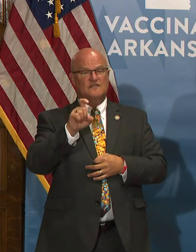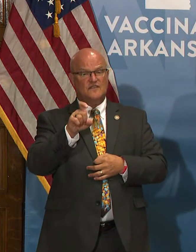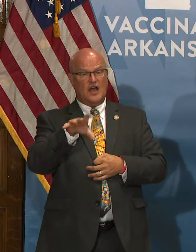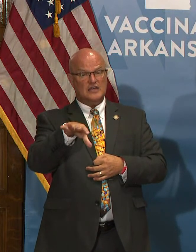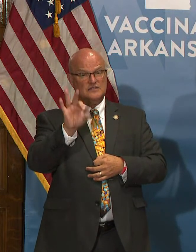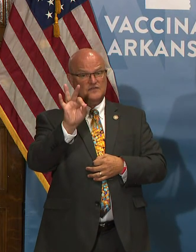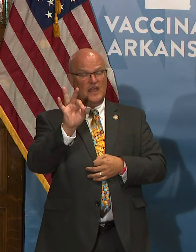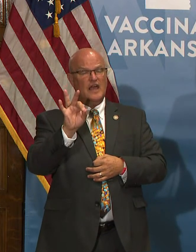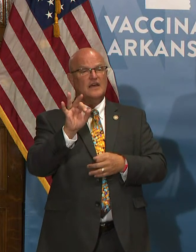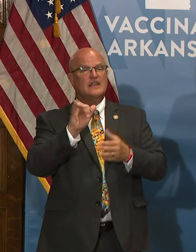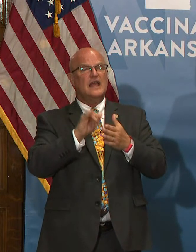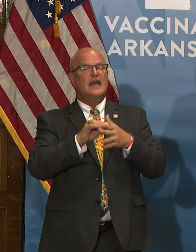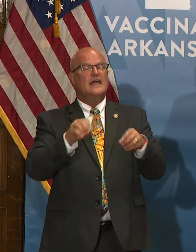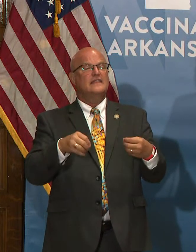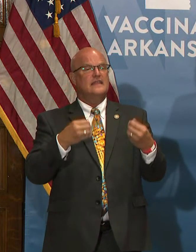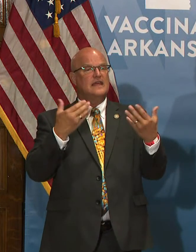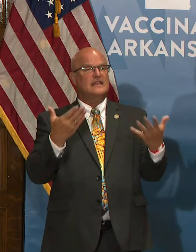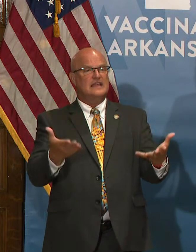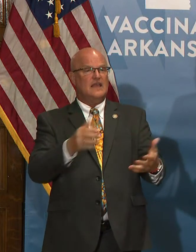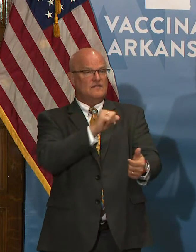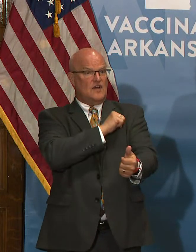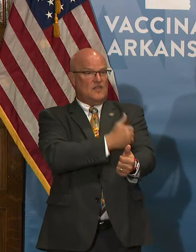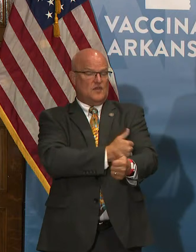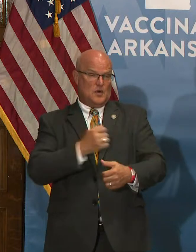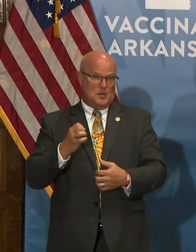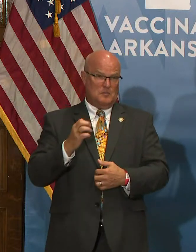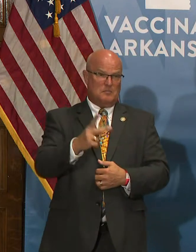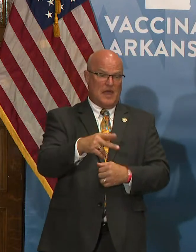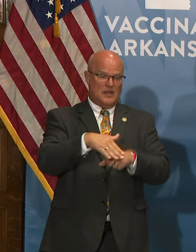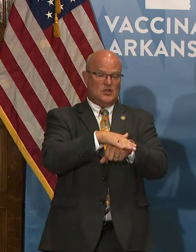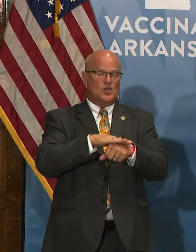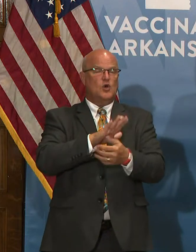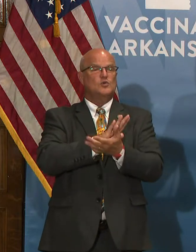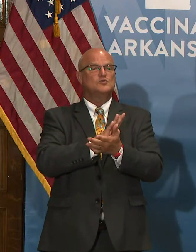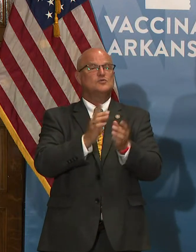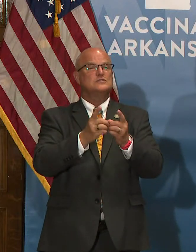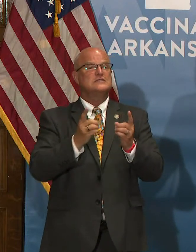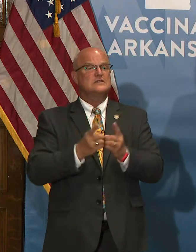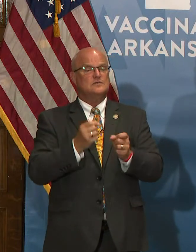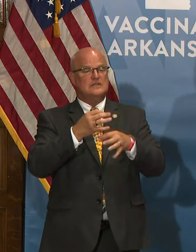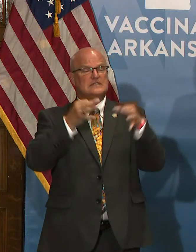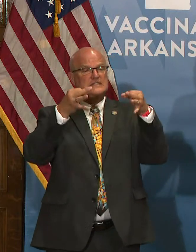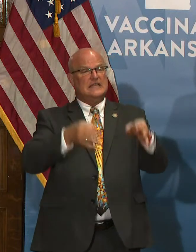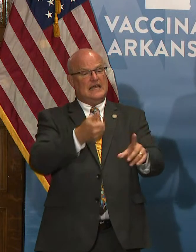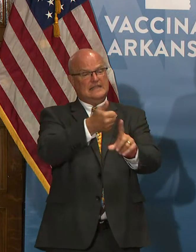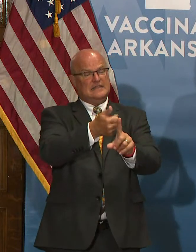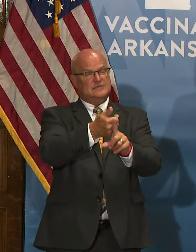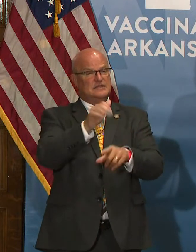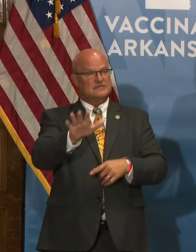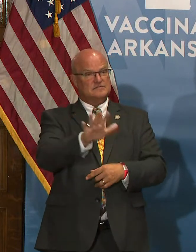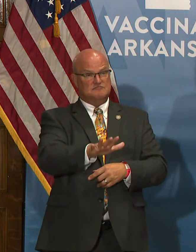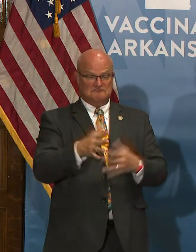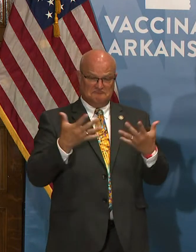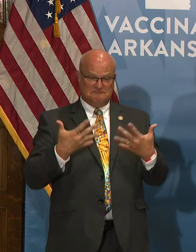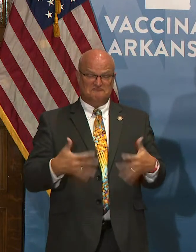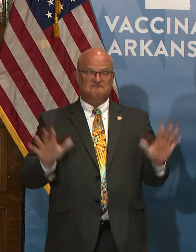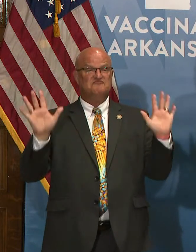and that gave authority back to the local school districts to make that determination, as they have